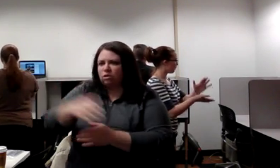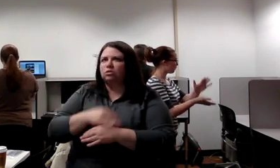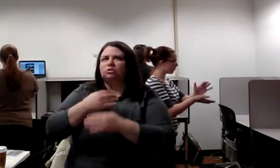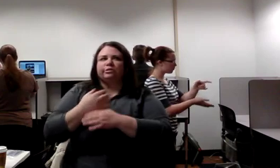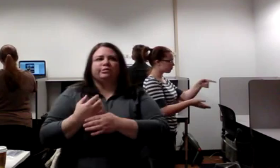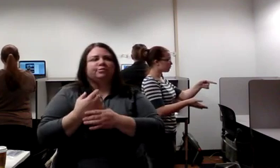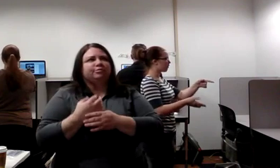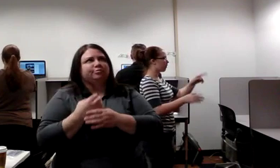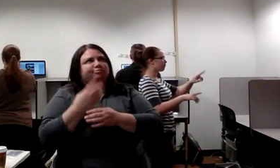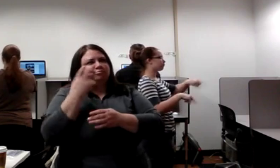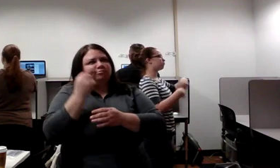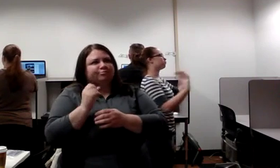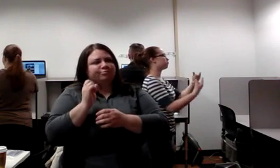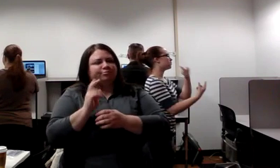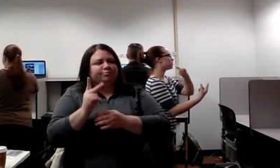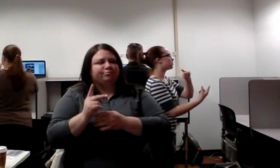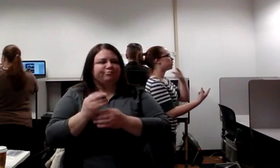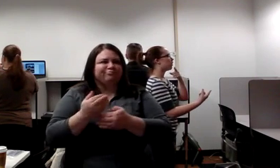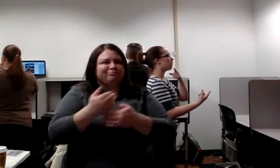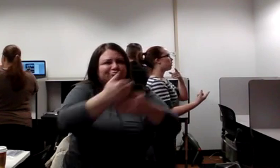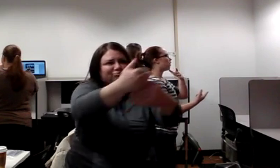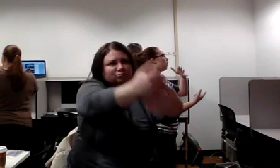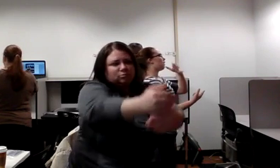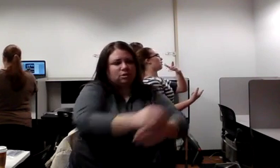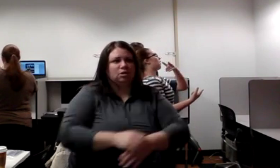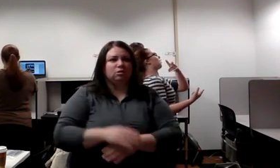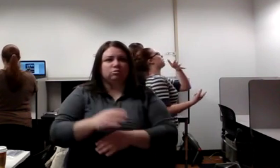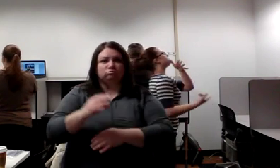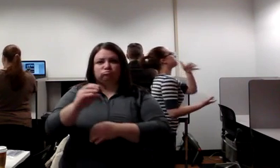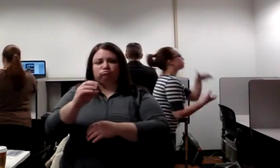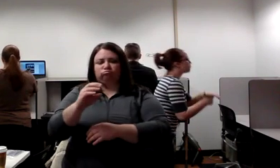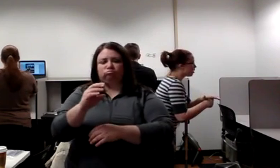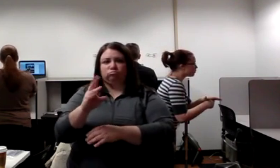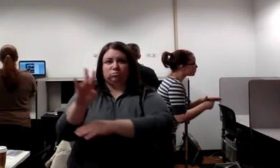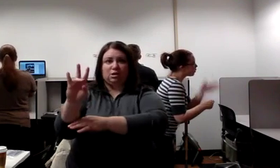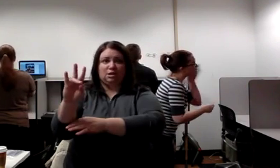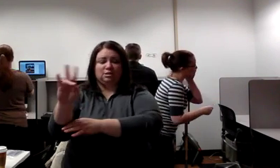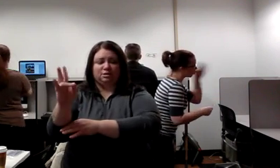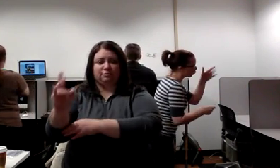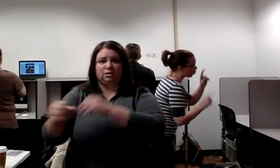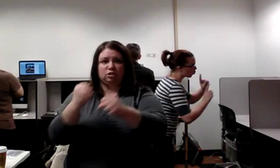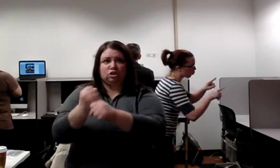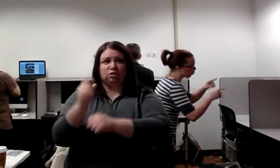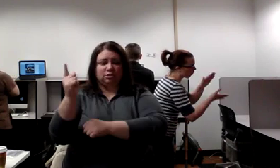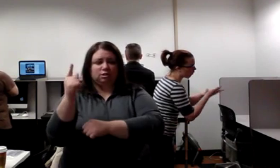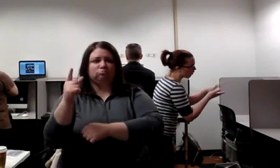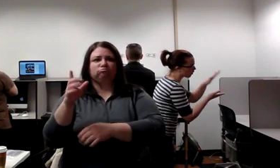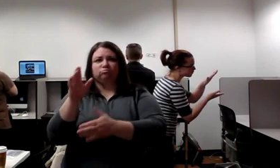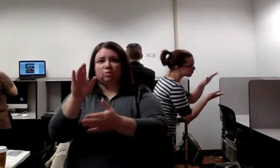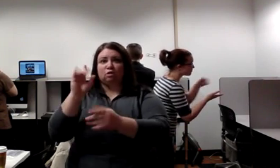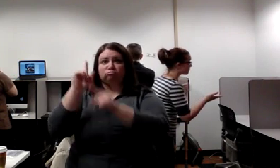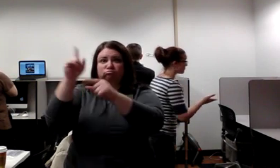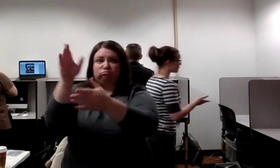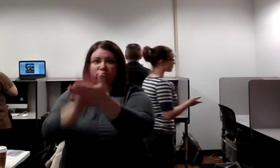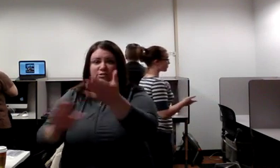And 17 years later, I did go to college. But I naively chose a college that was almost as expensive as